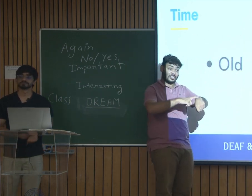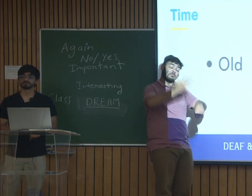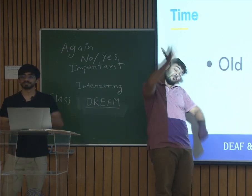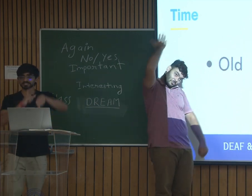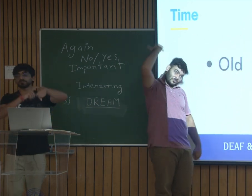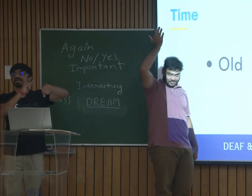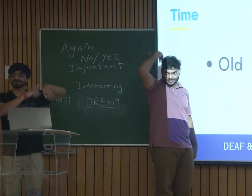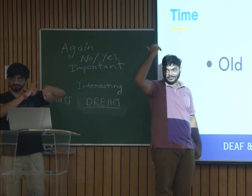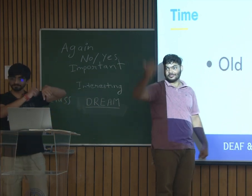This is for time.